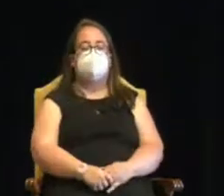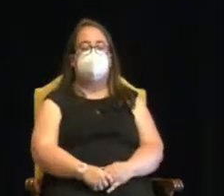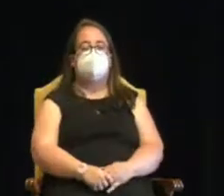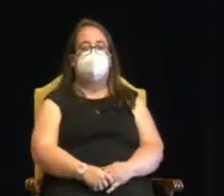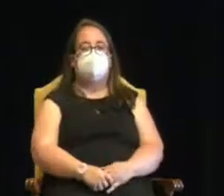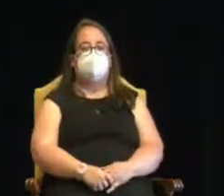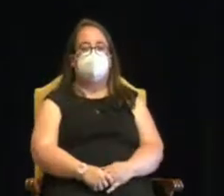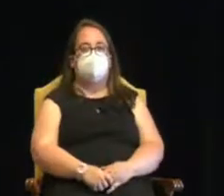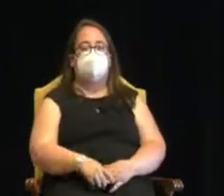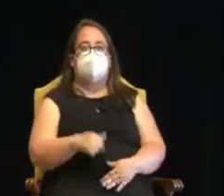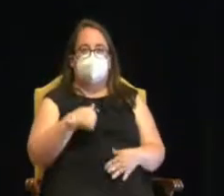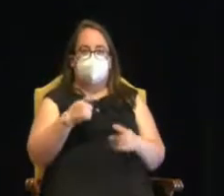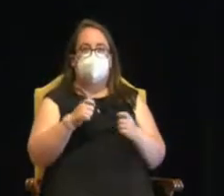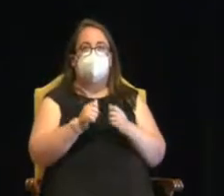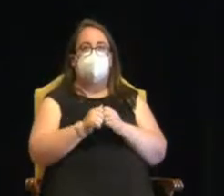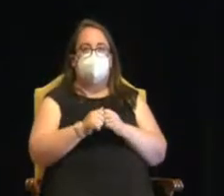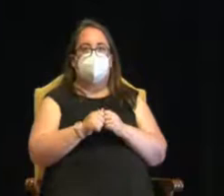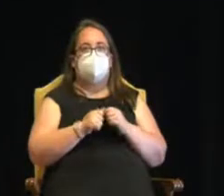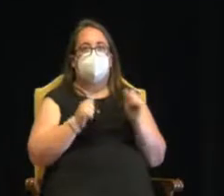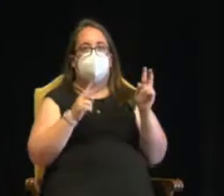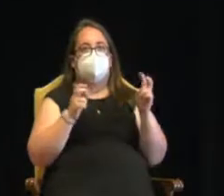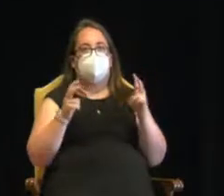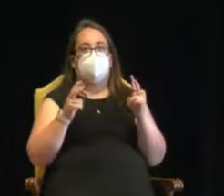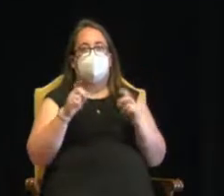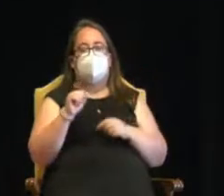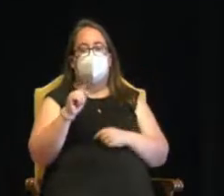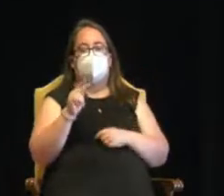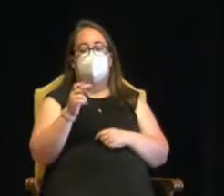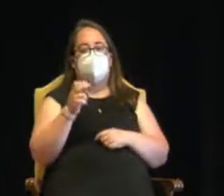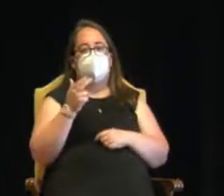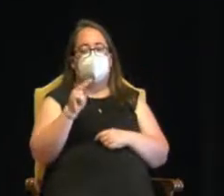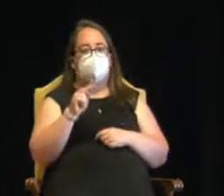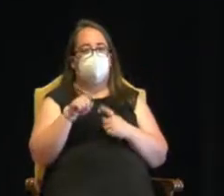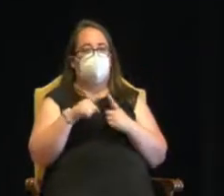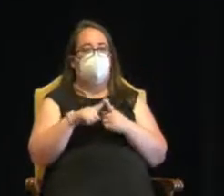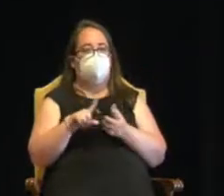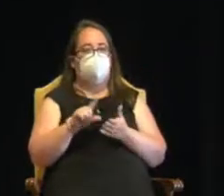with appropriation when I published Lady in the Lake in 2019.